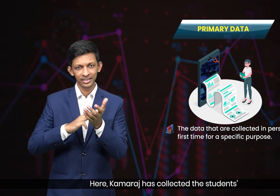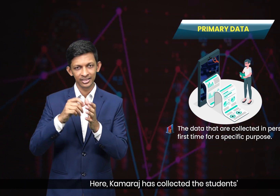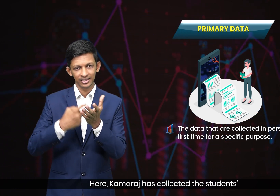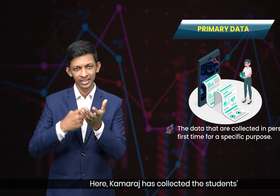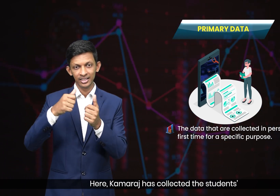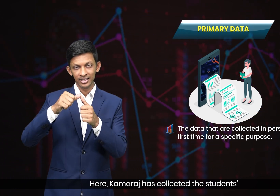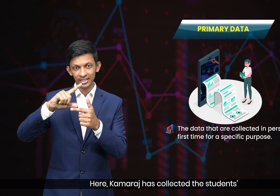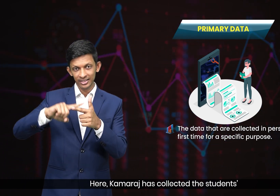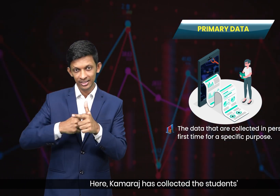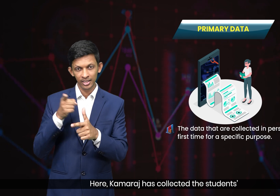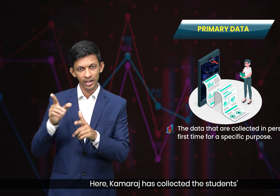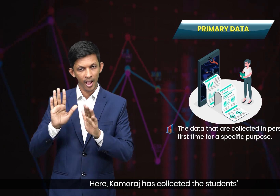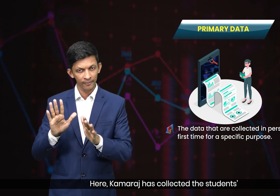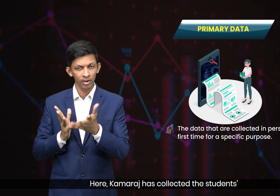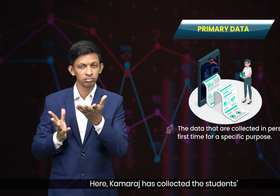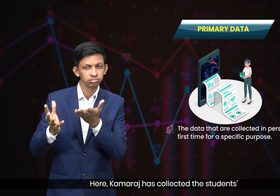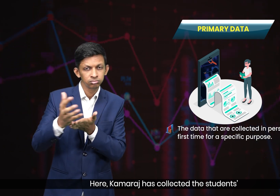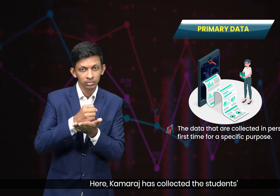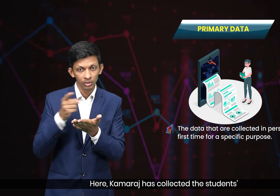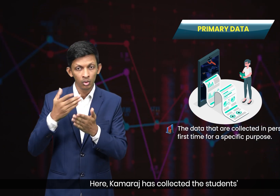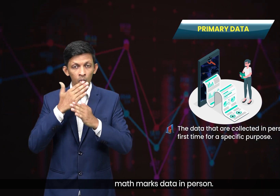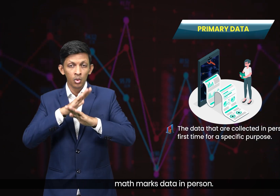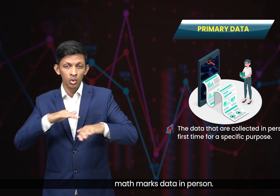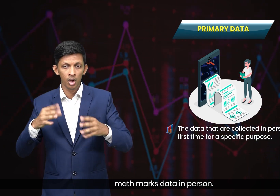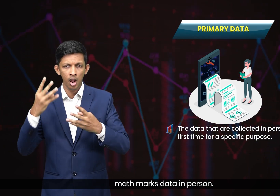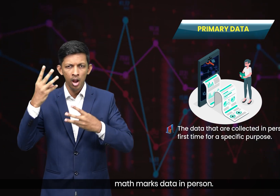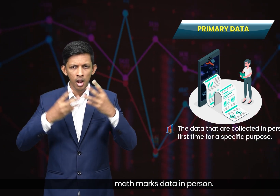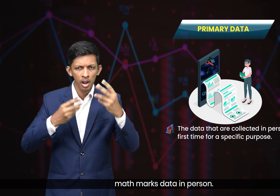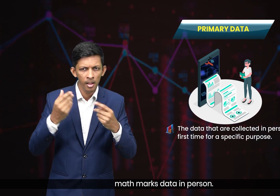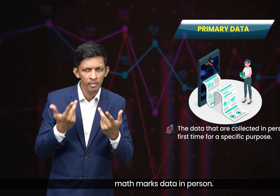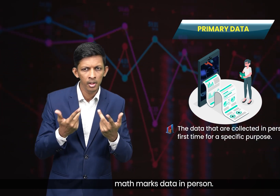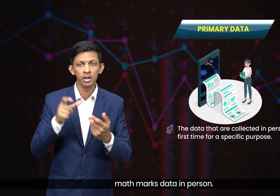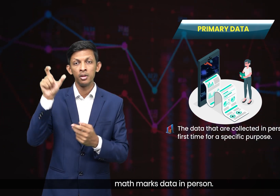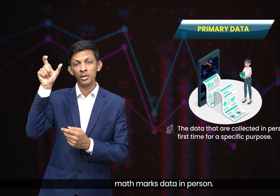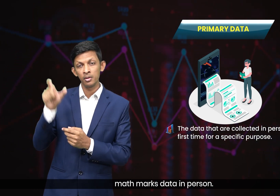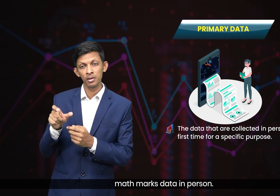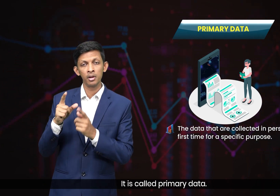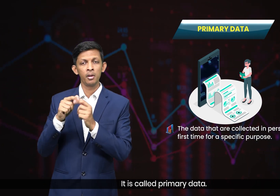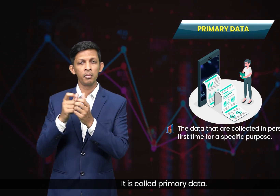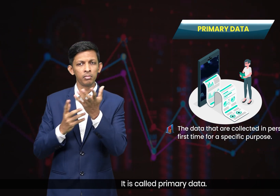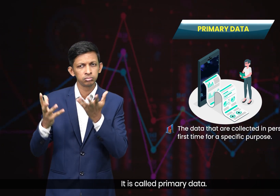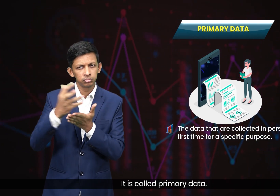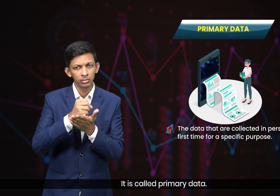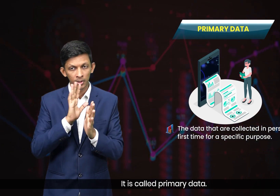Kamaraj has collected the students' math marks data in person. It is called primary